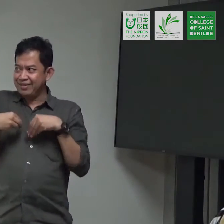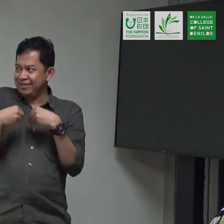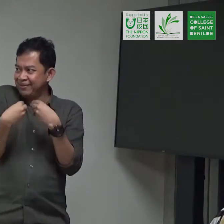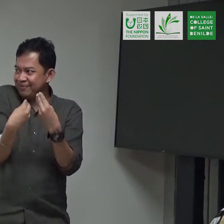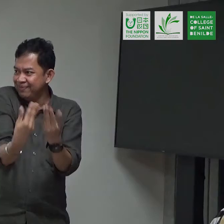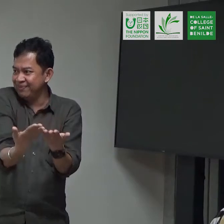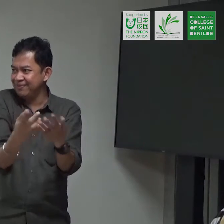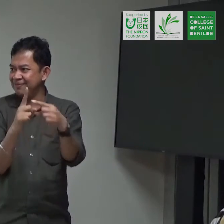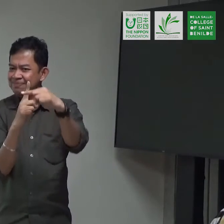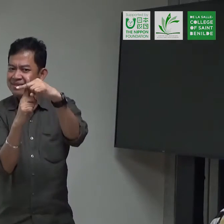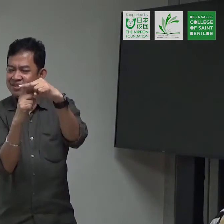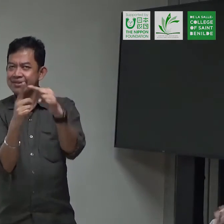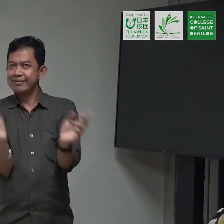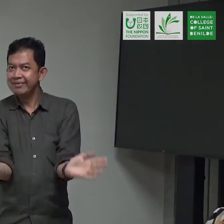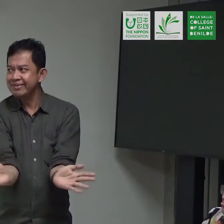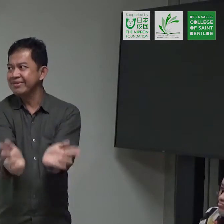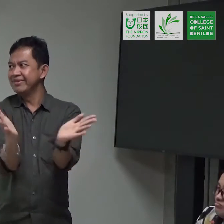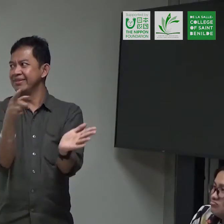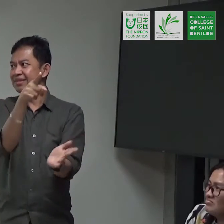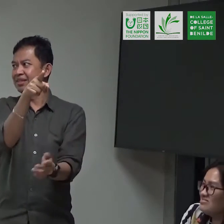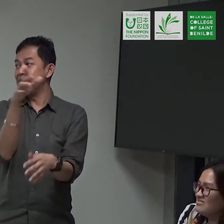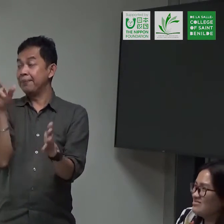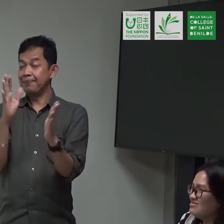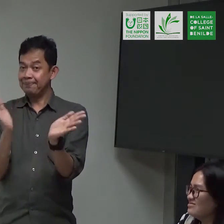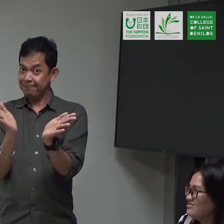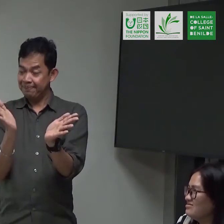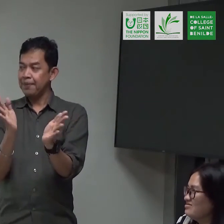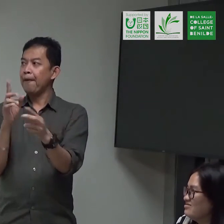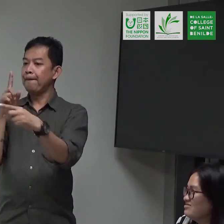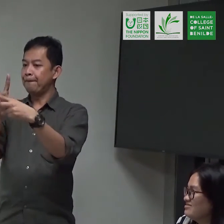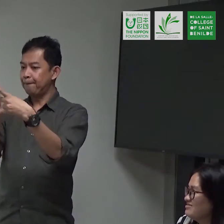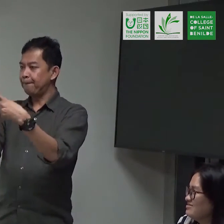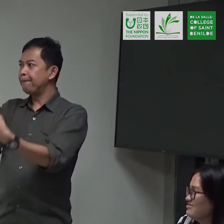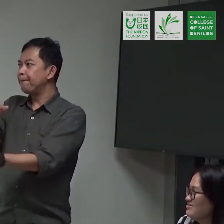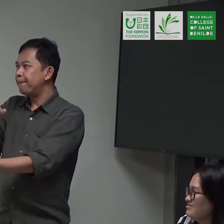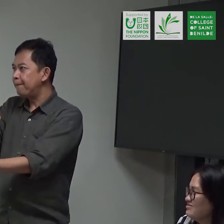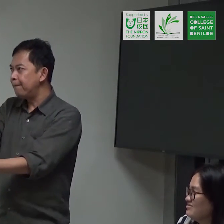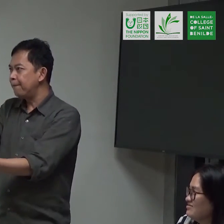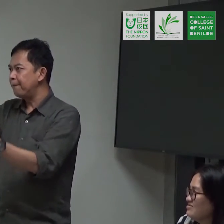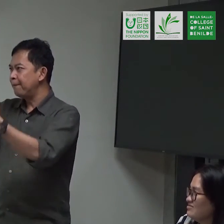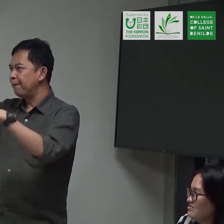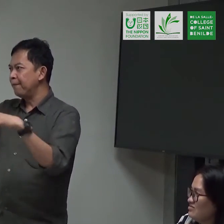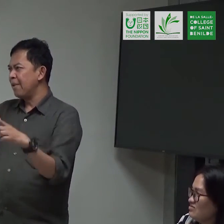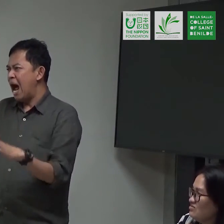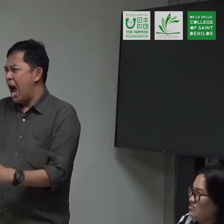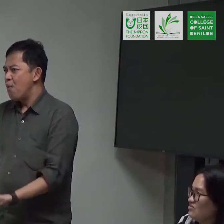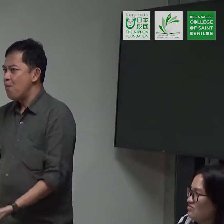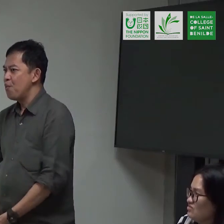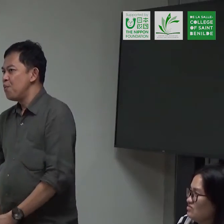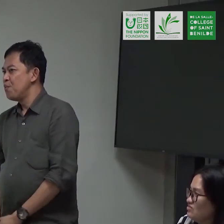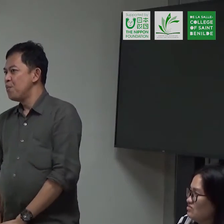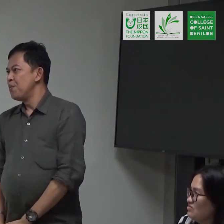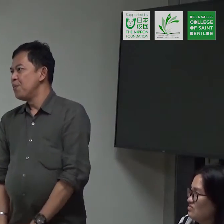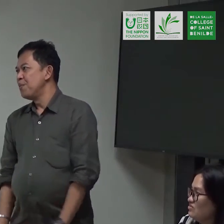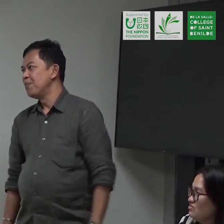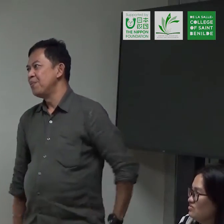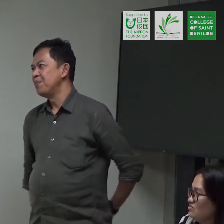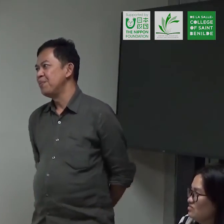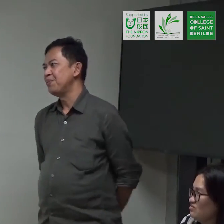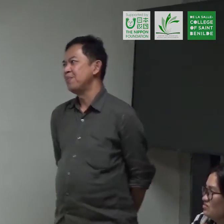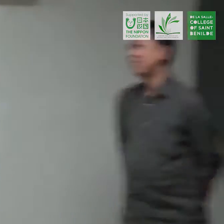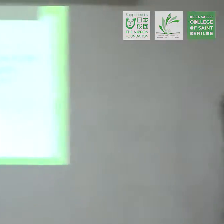That's the same problem to almost all schools, especially with new new teachers. It's a job of the